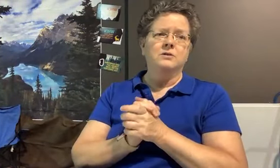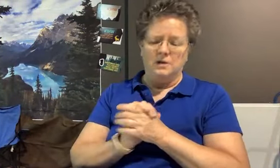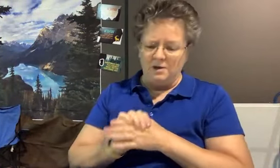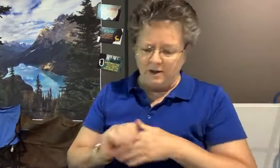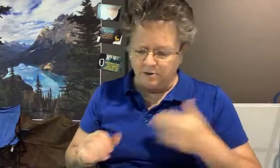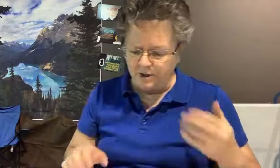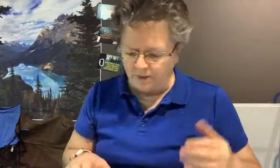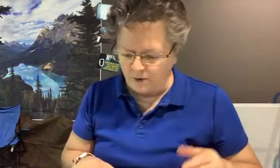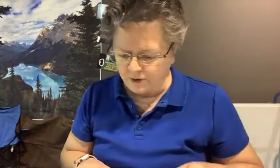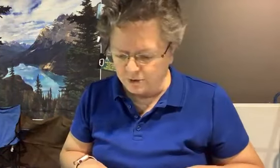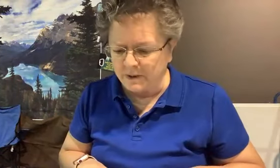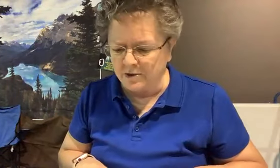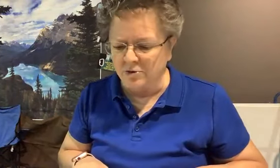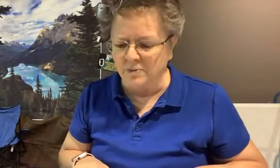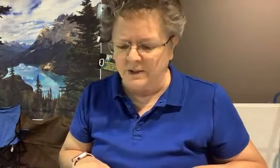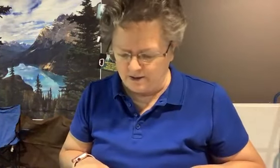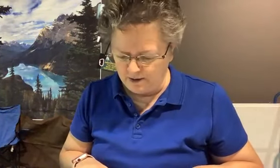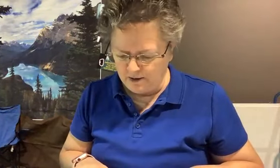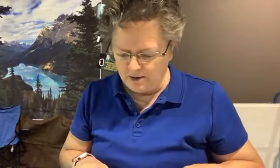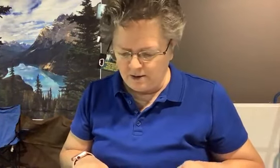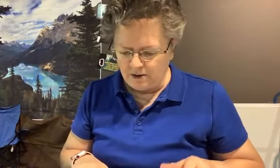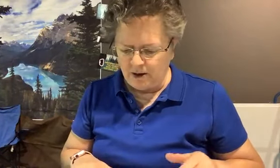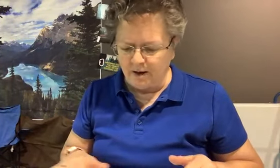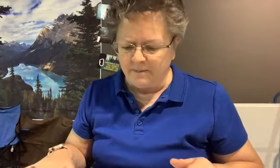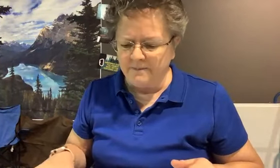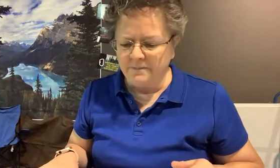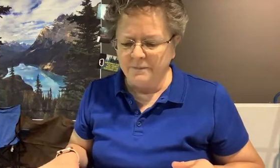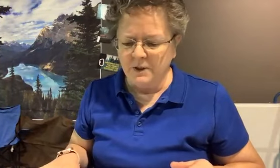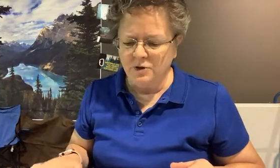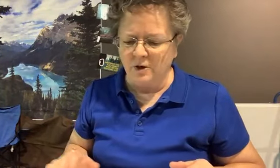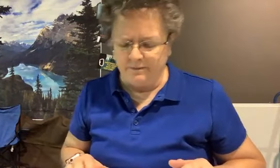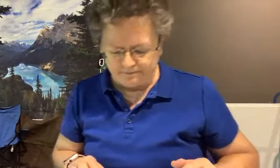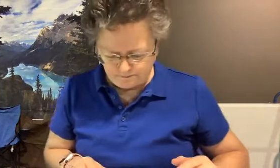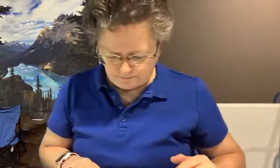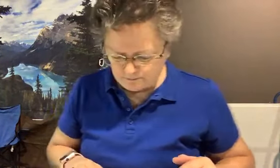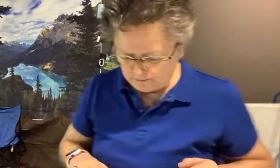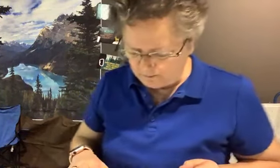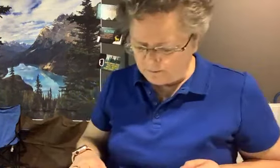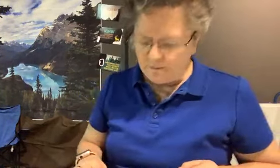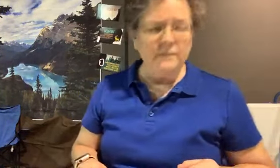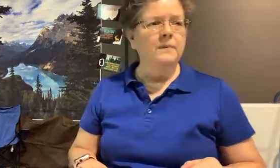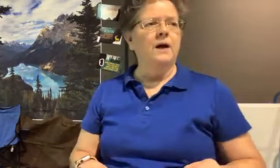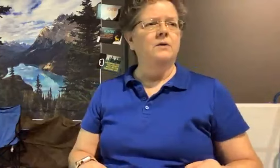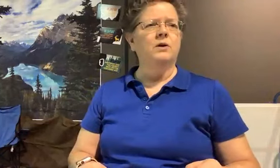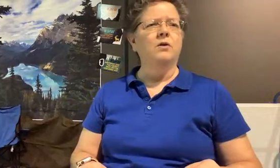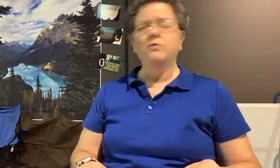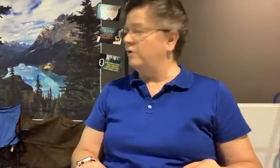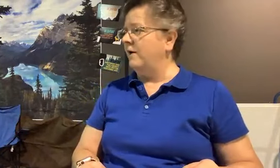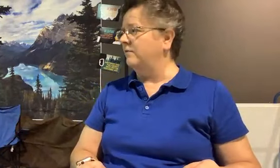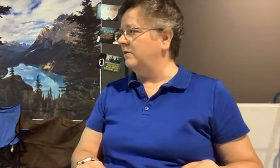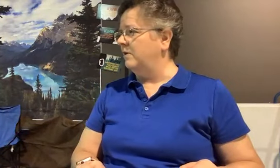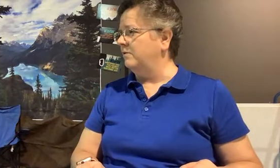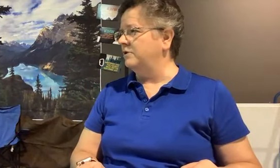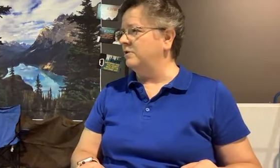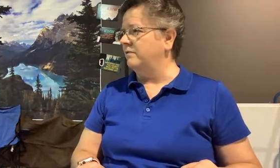to understand what those pictures mean. So I don't want to go forever on just an